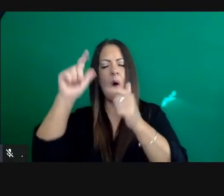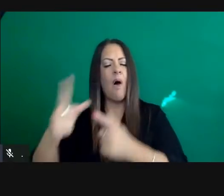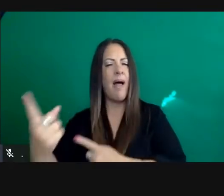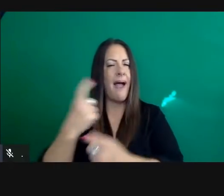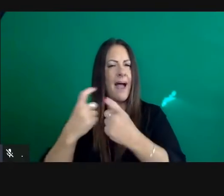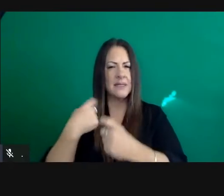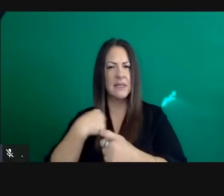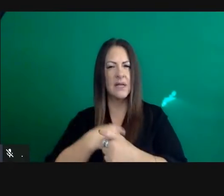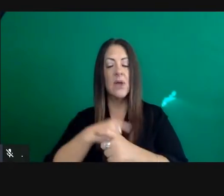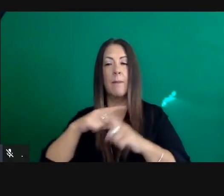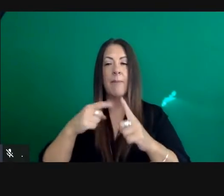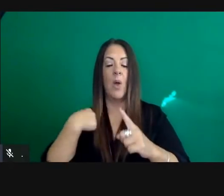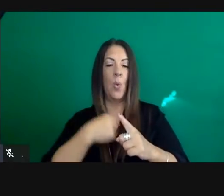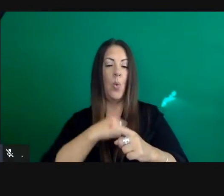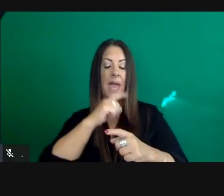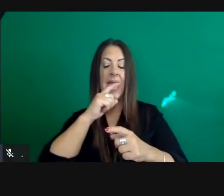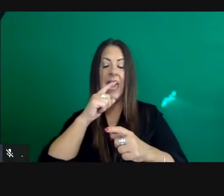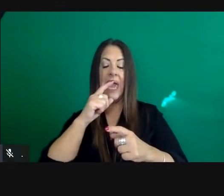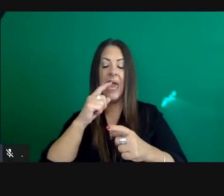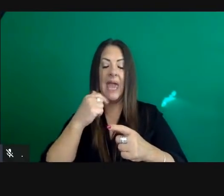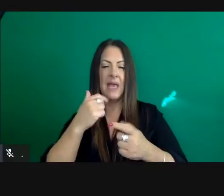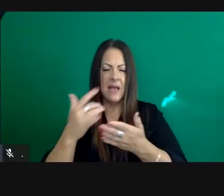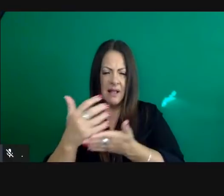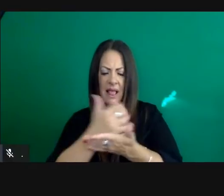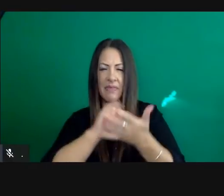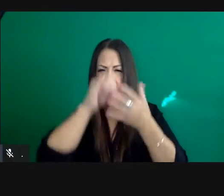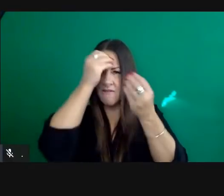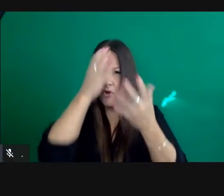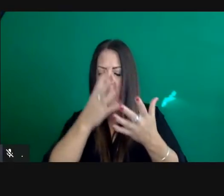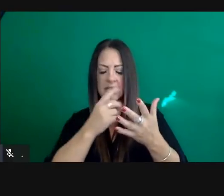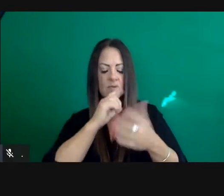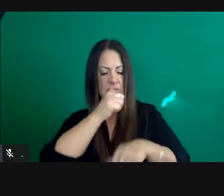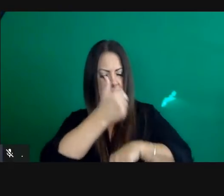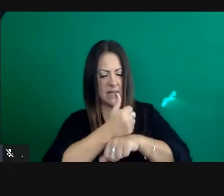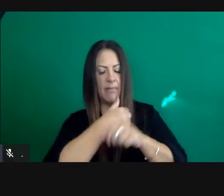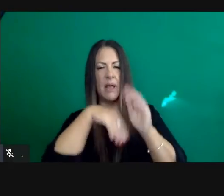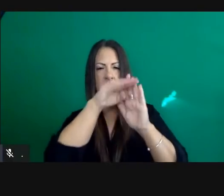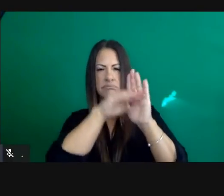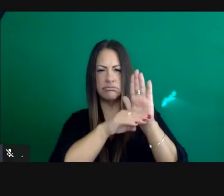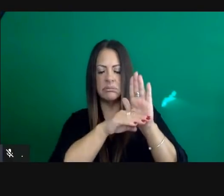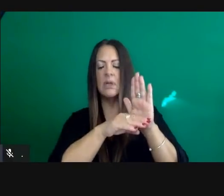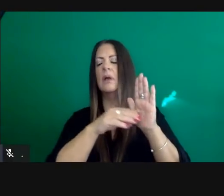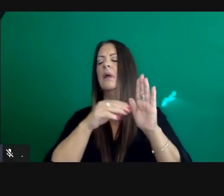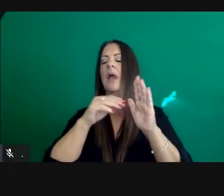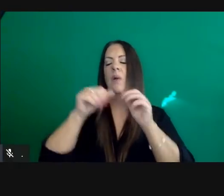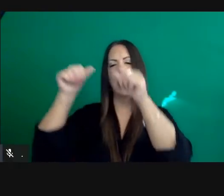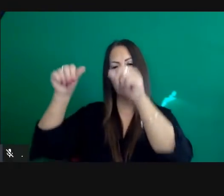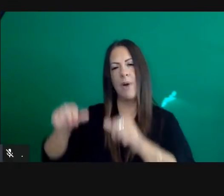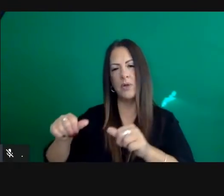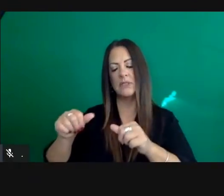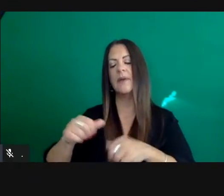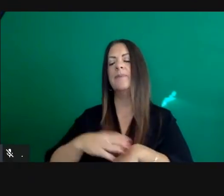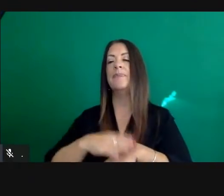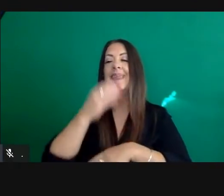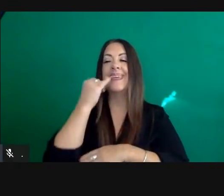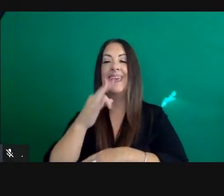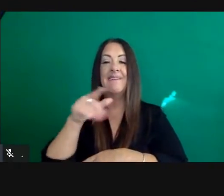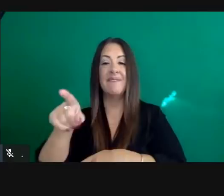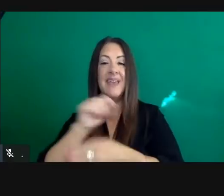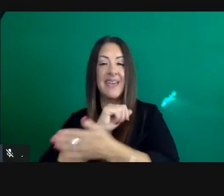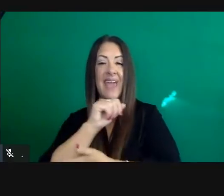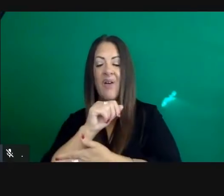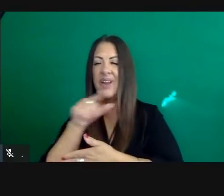have an accurate reflection of what's going on the ground, because of the reason that if a county does move back,